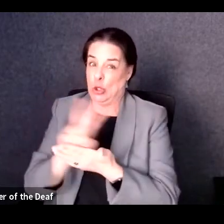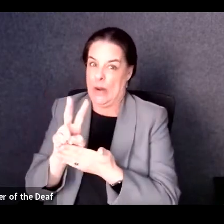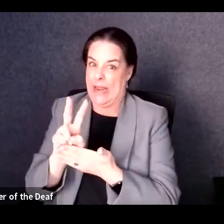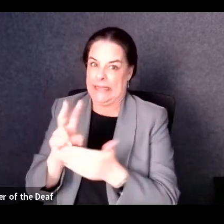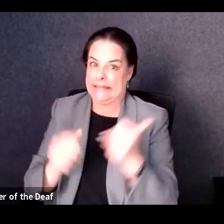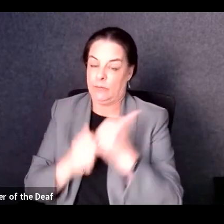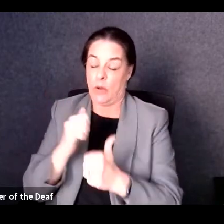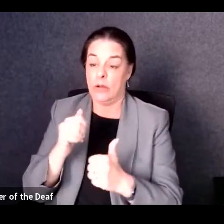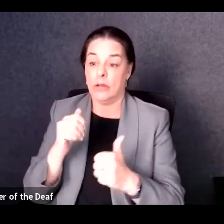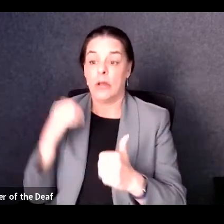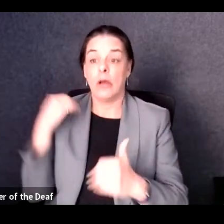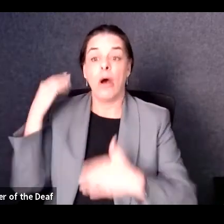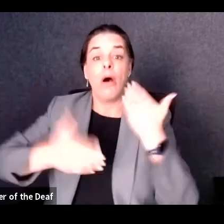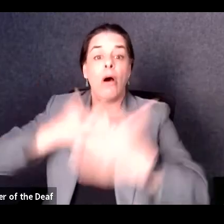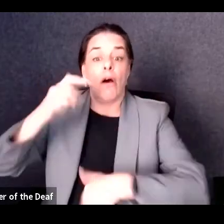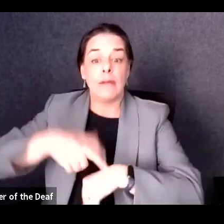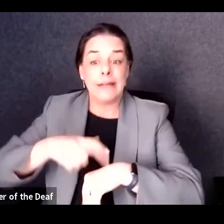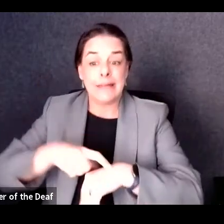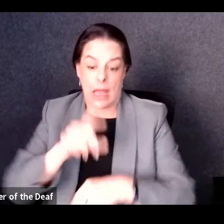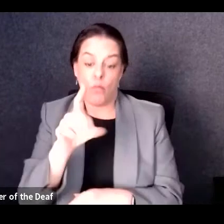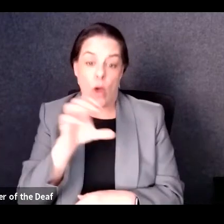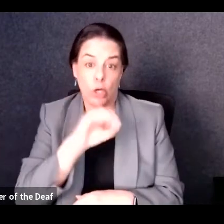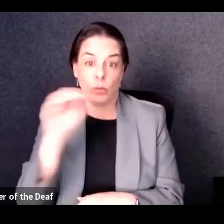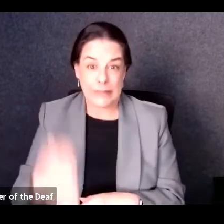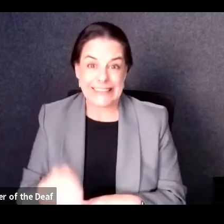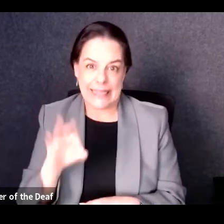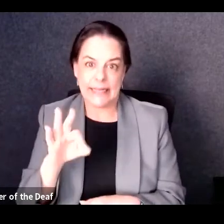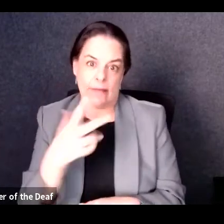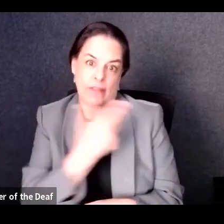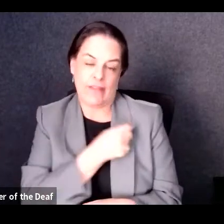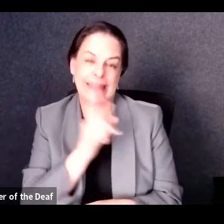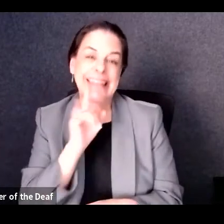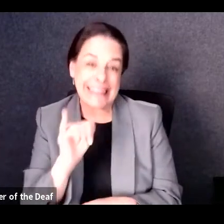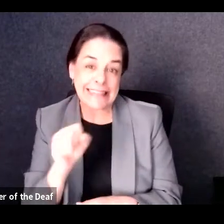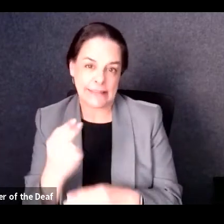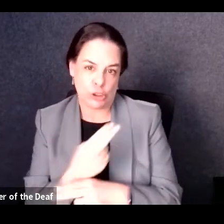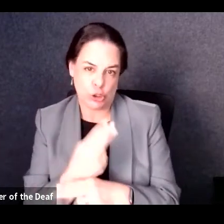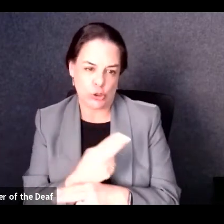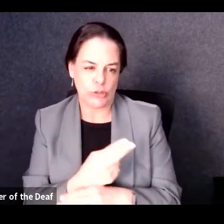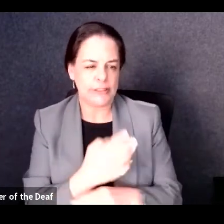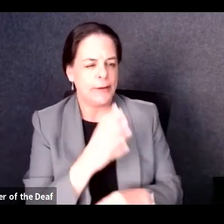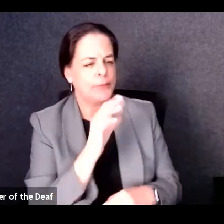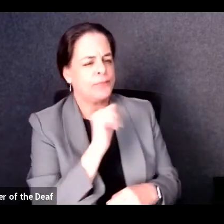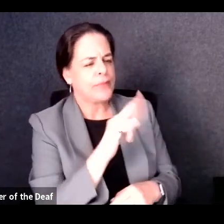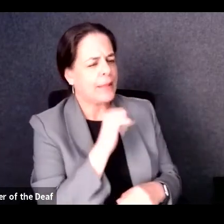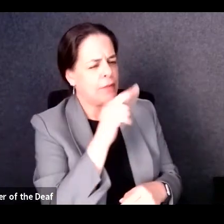Over time, 100% of the allocation gets used. Yeah, and also, and I'm not sure, Allie, if this is